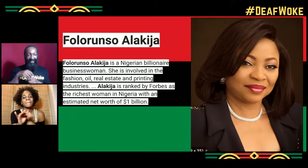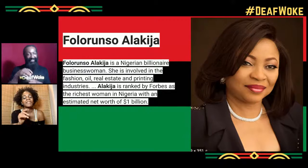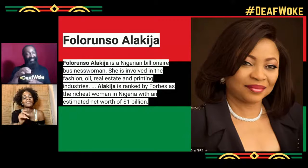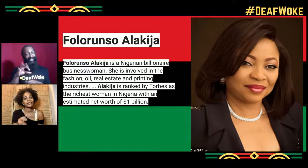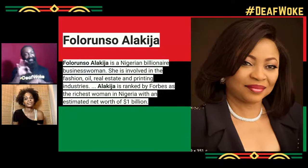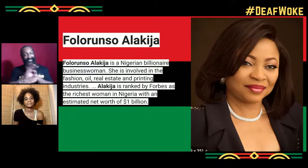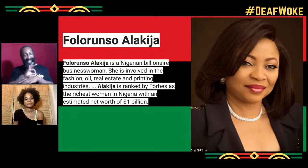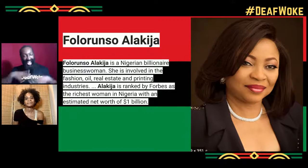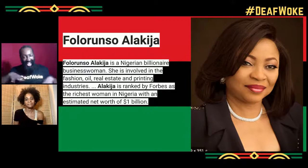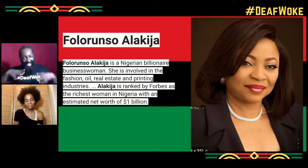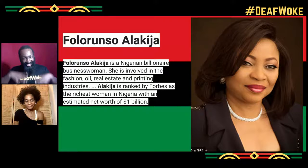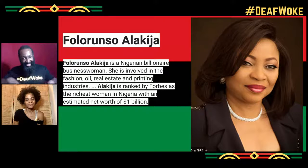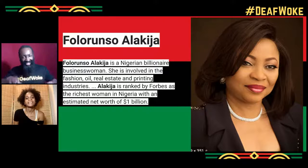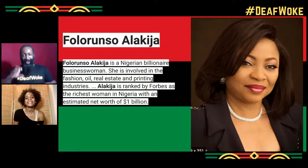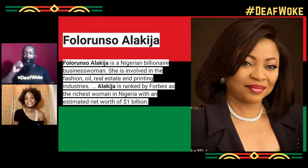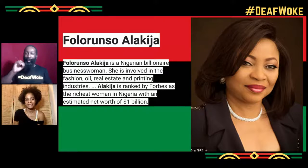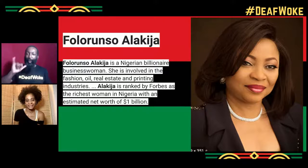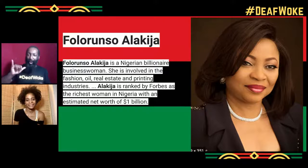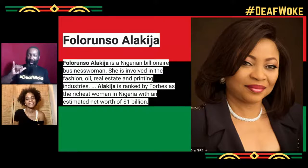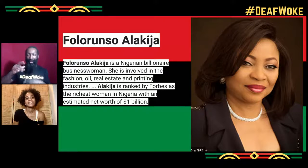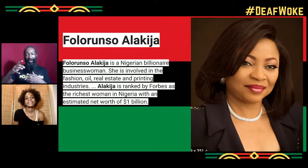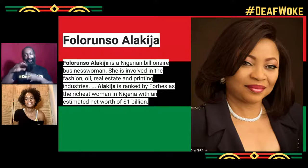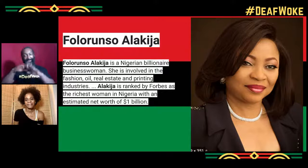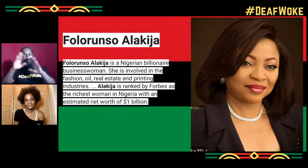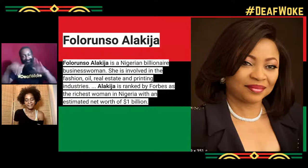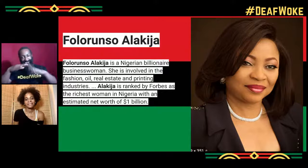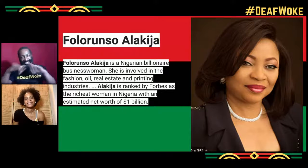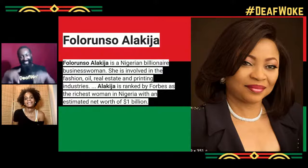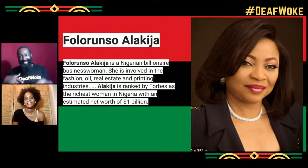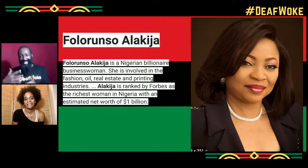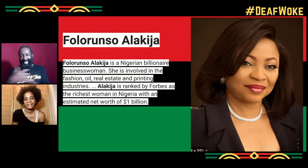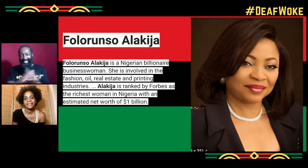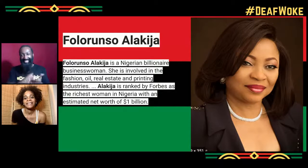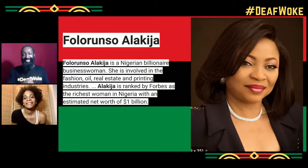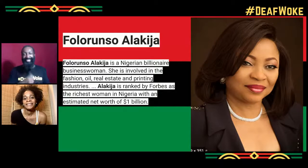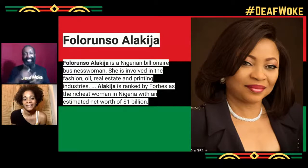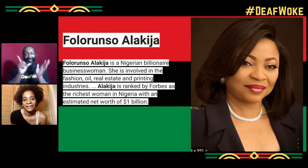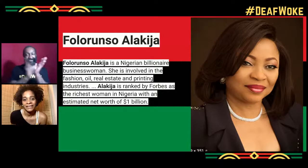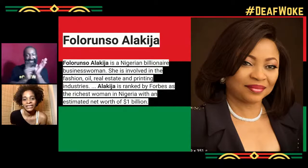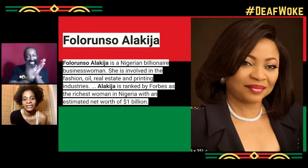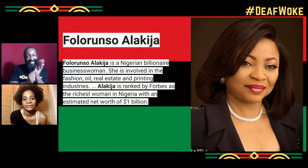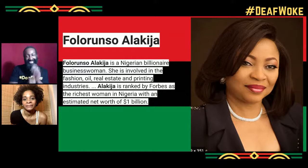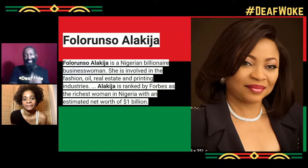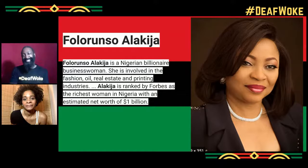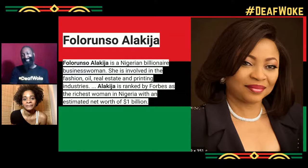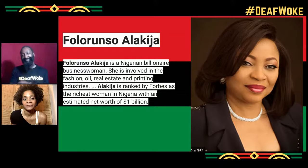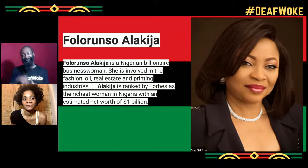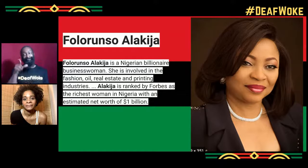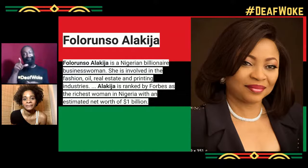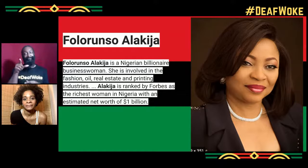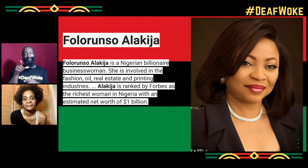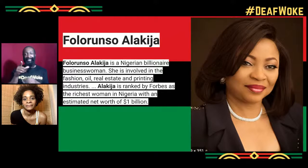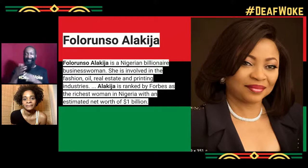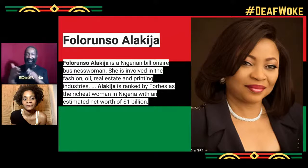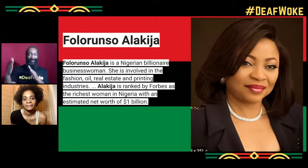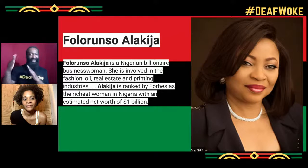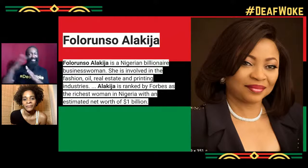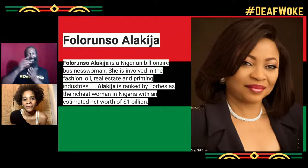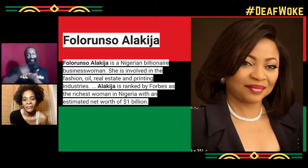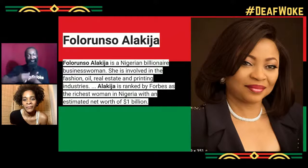Floronso Alakajaya. She's a Nigerian billionaire businesswoman. She's involved in fashion,